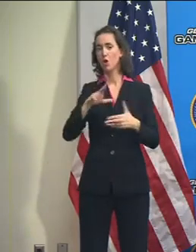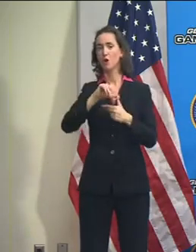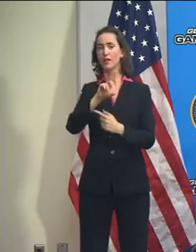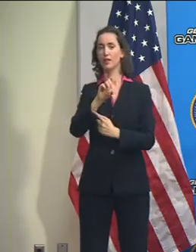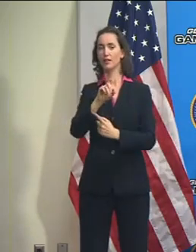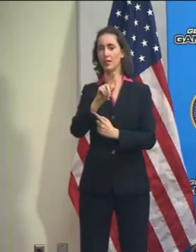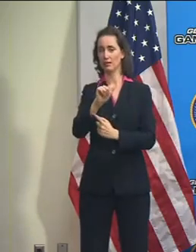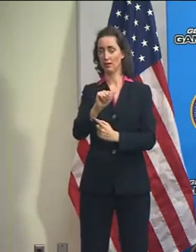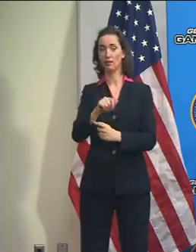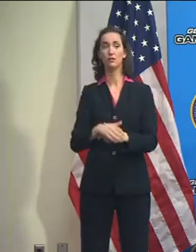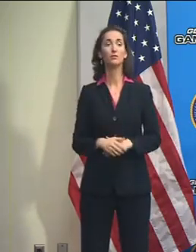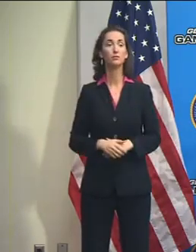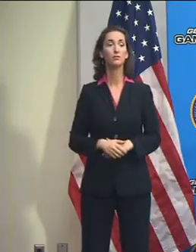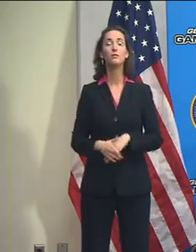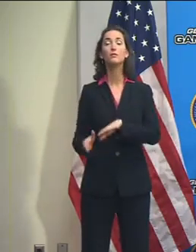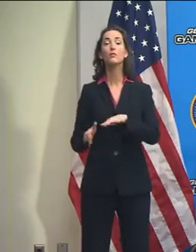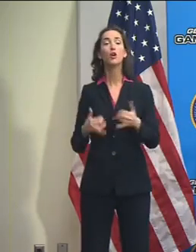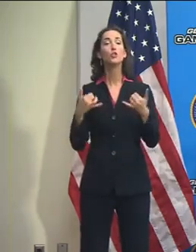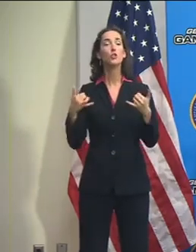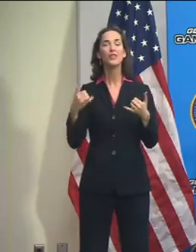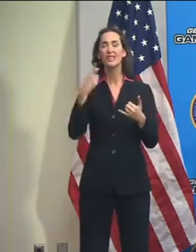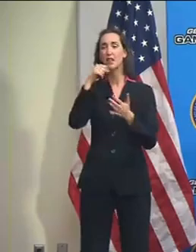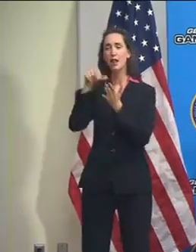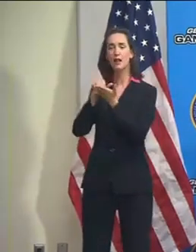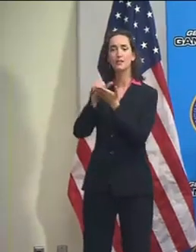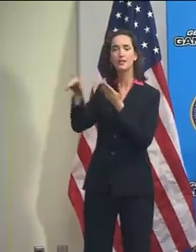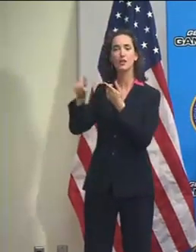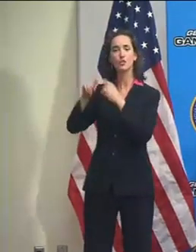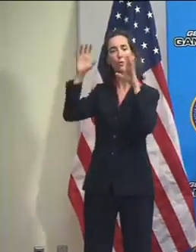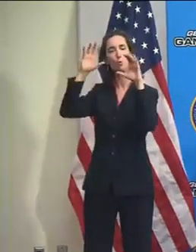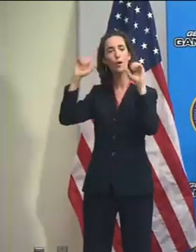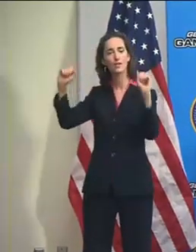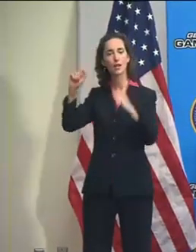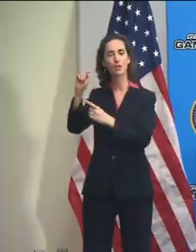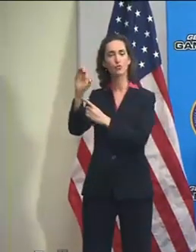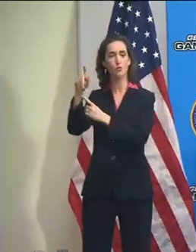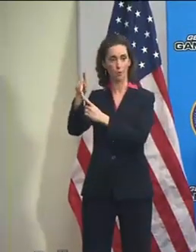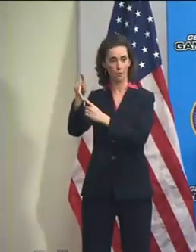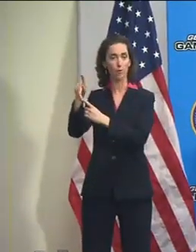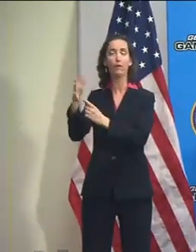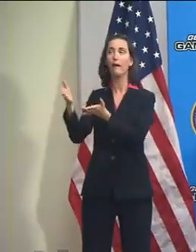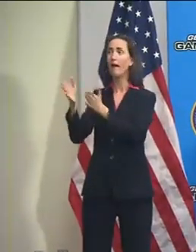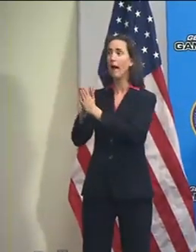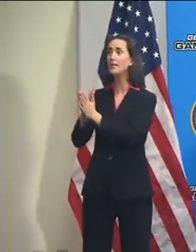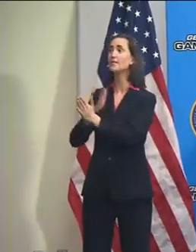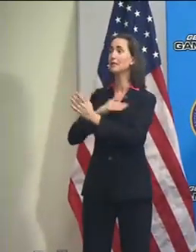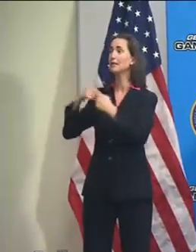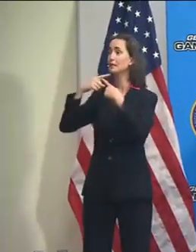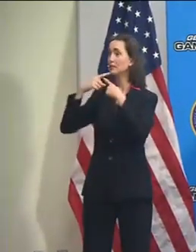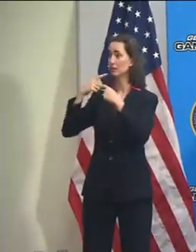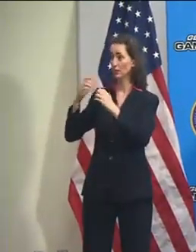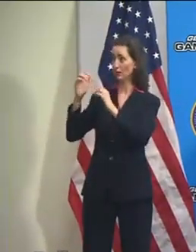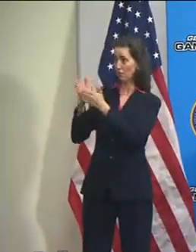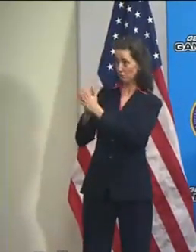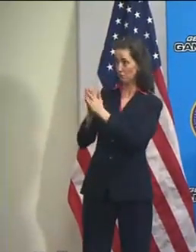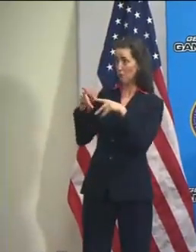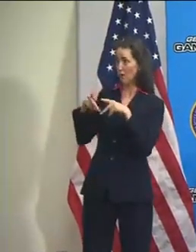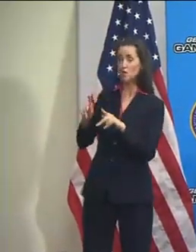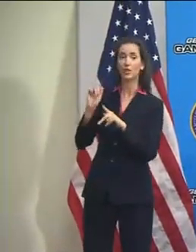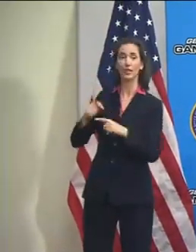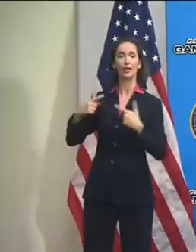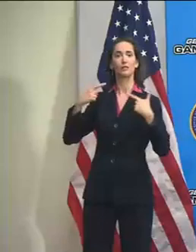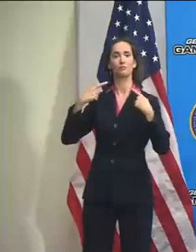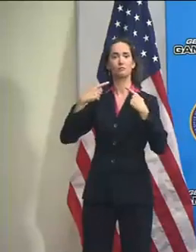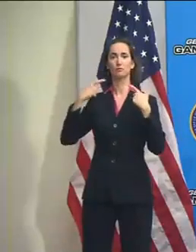Today, I sent a letter to President Trump requesting a pre-landfall major disaster declaration. He